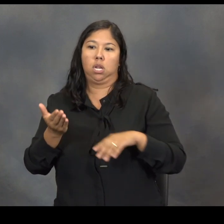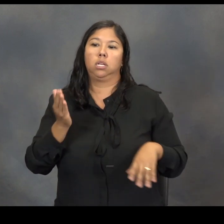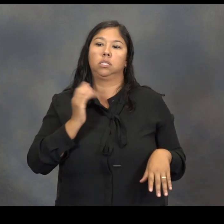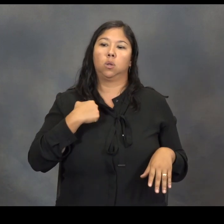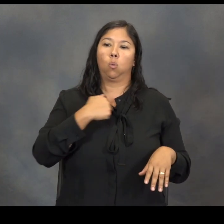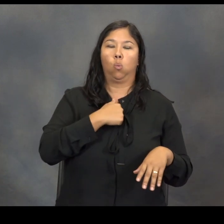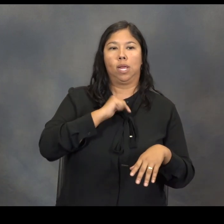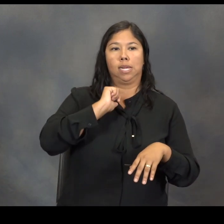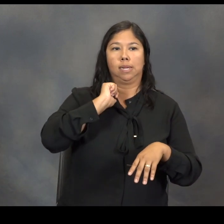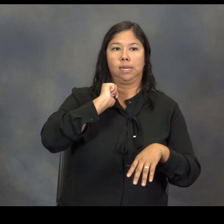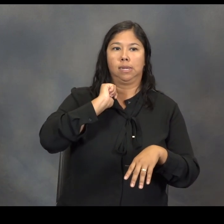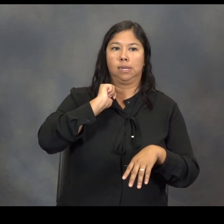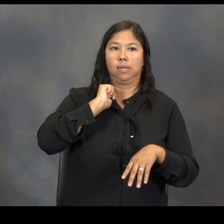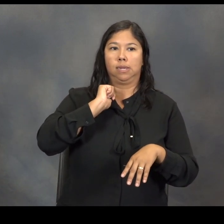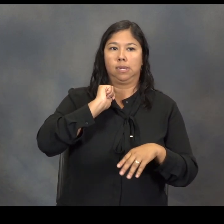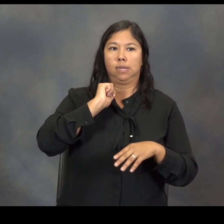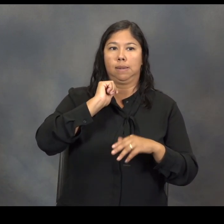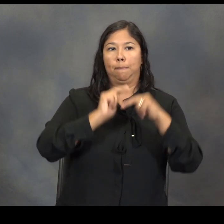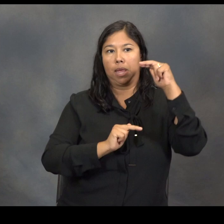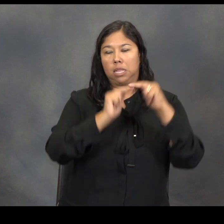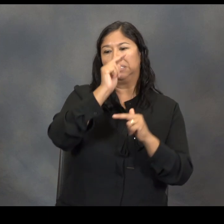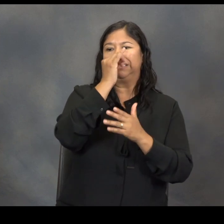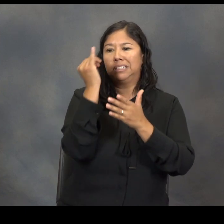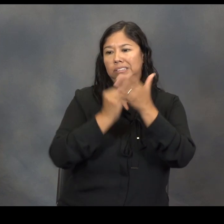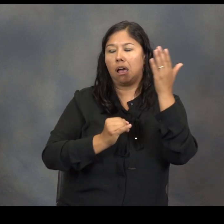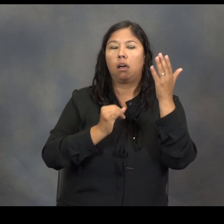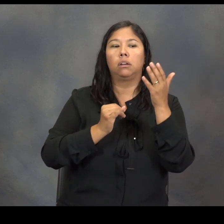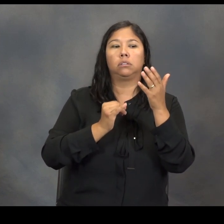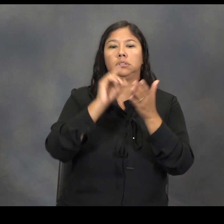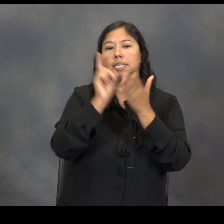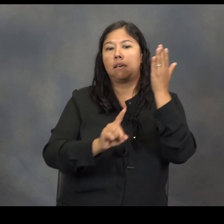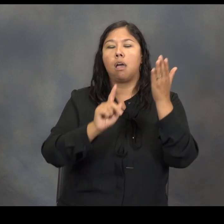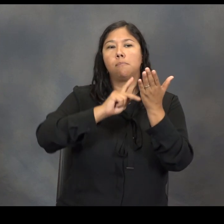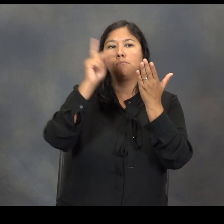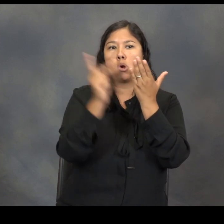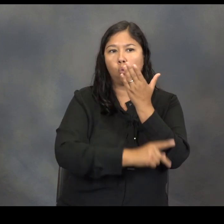design that, we should roll that out very soon. It's a big